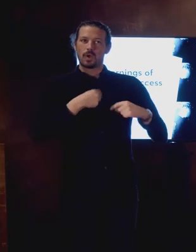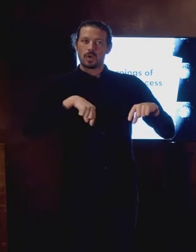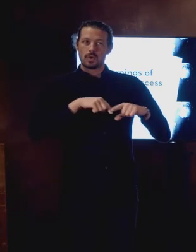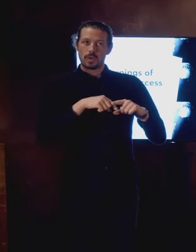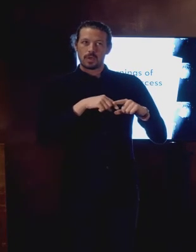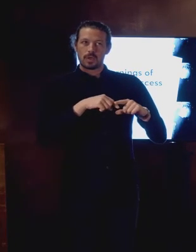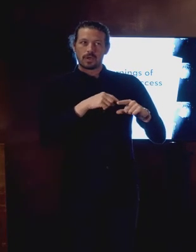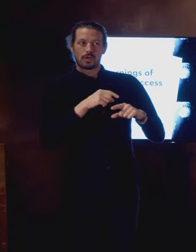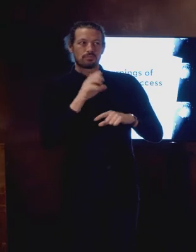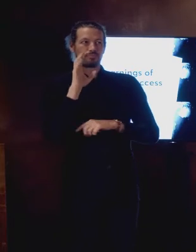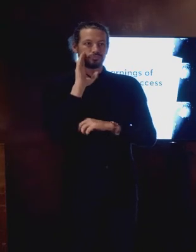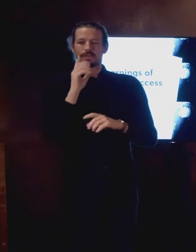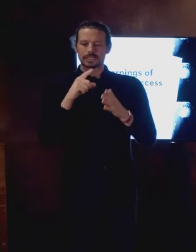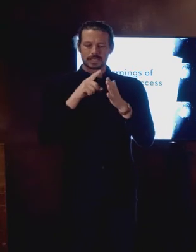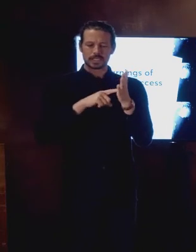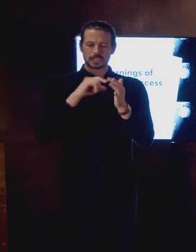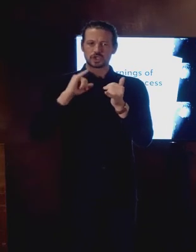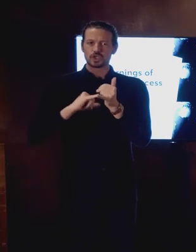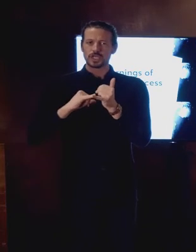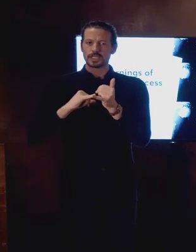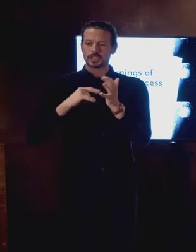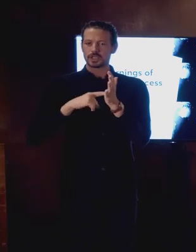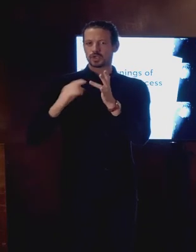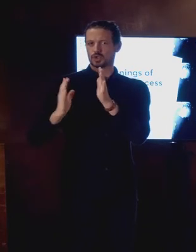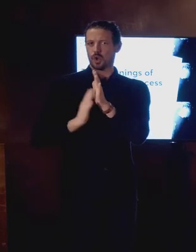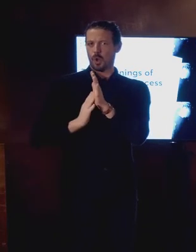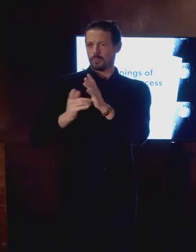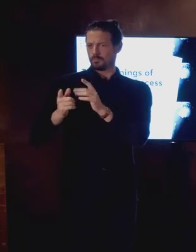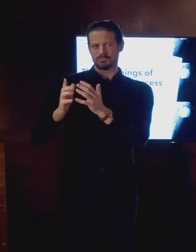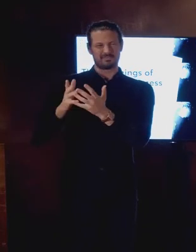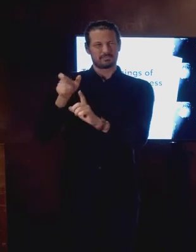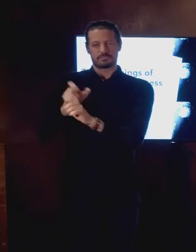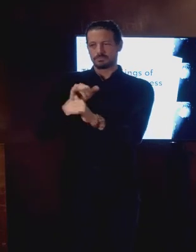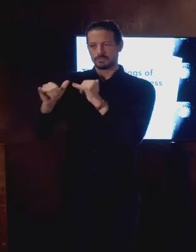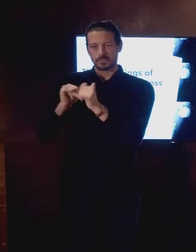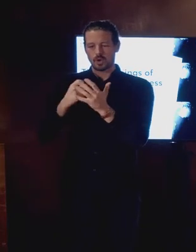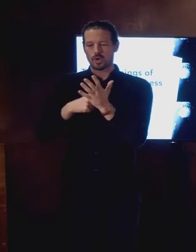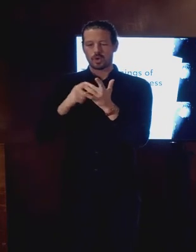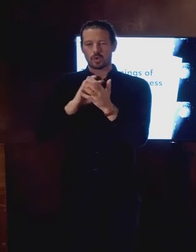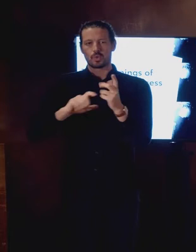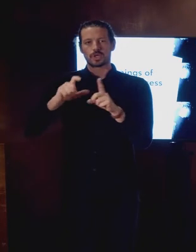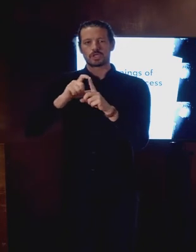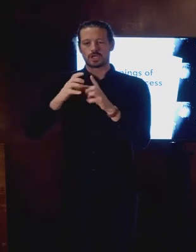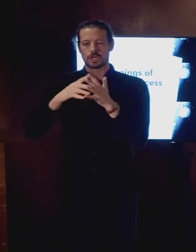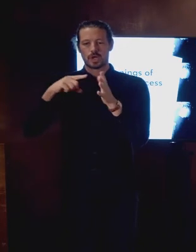access was listening to Jess Tom. She was being interviewed on Richard Watt's program,